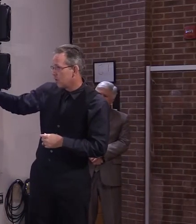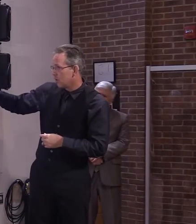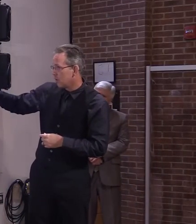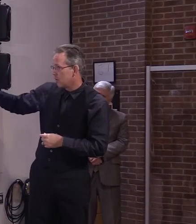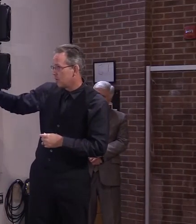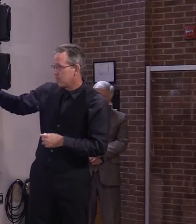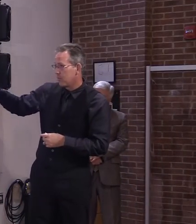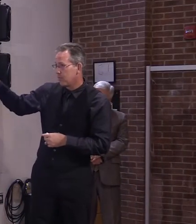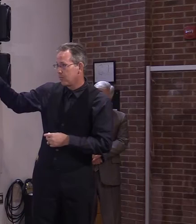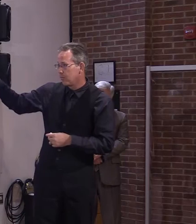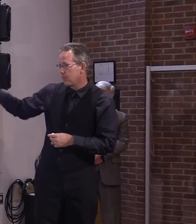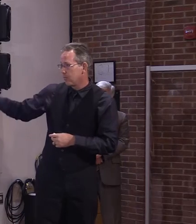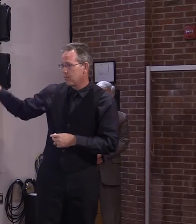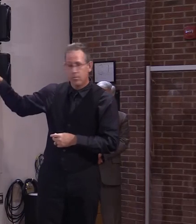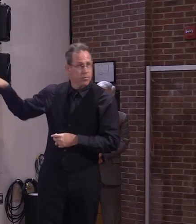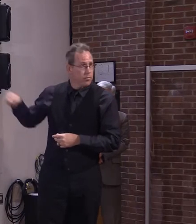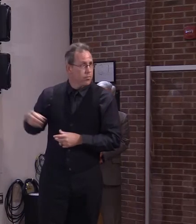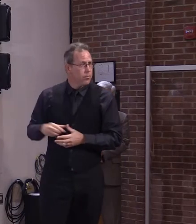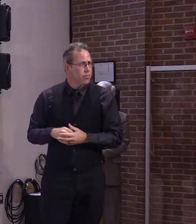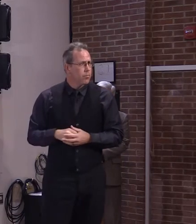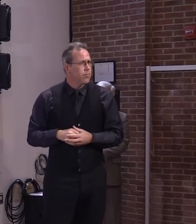located on the same property.